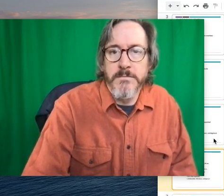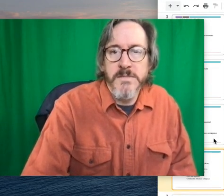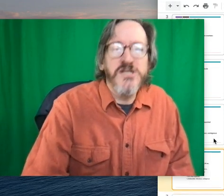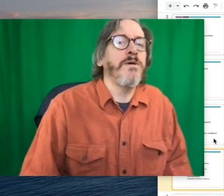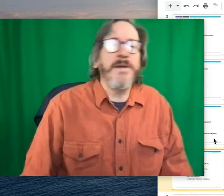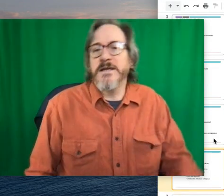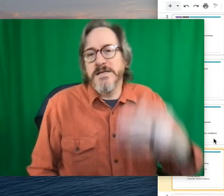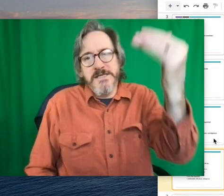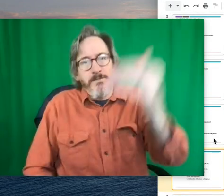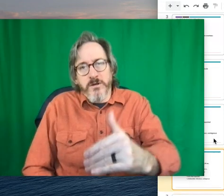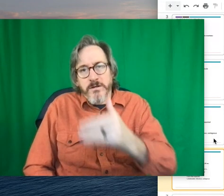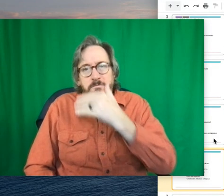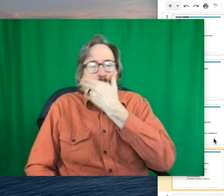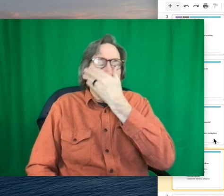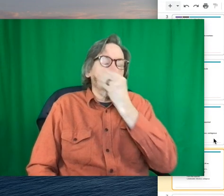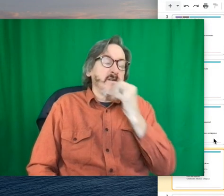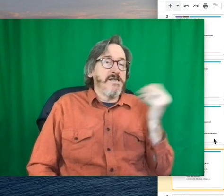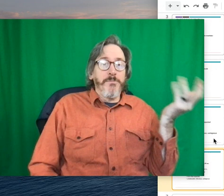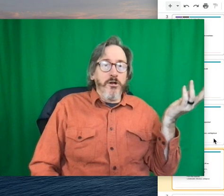So, I mean,